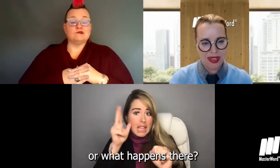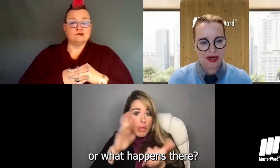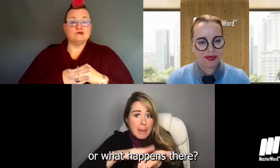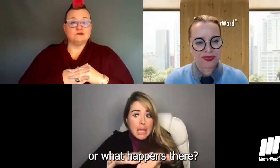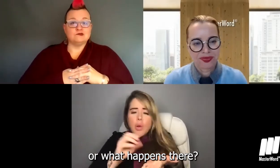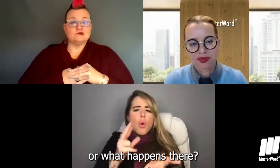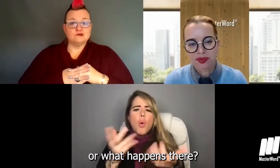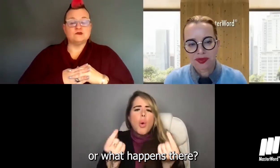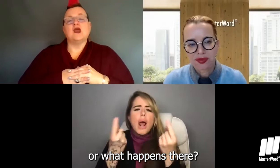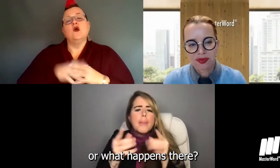there?